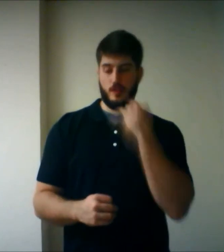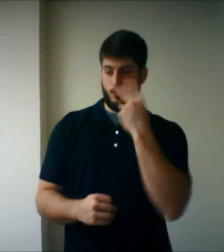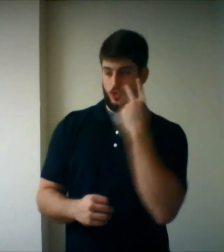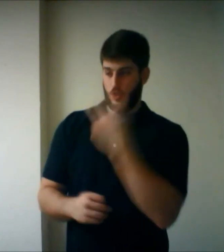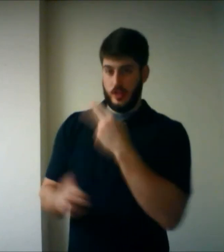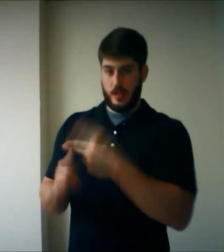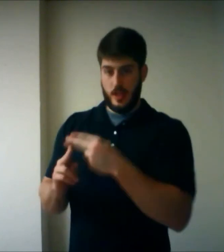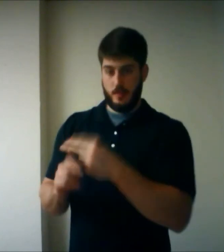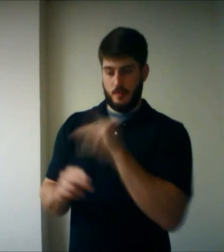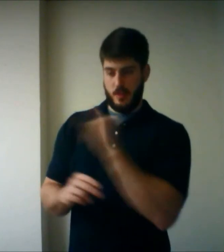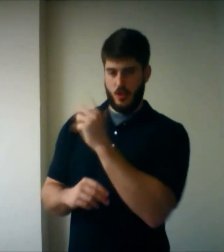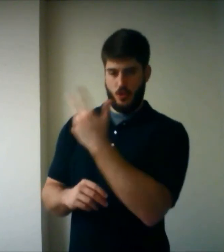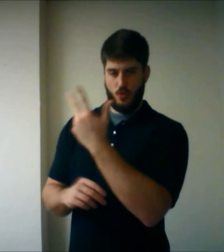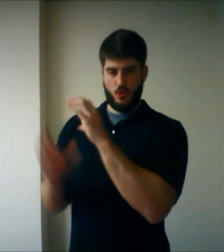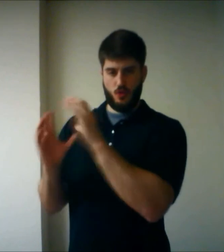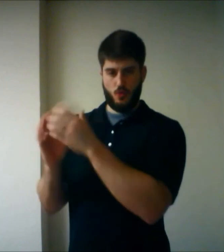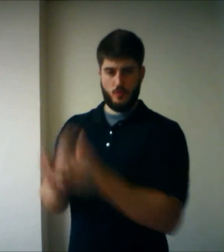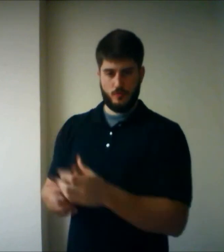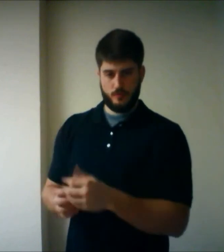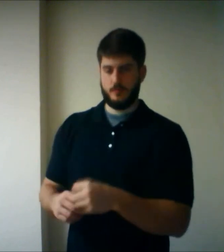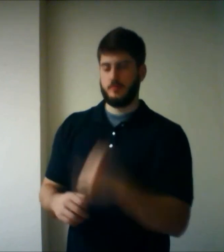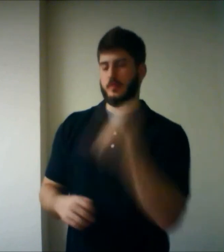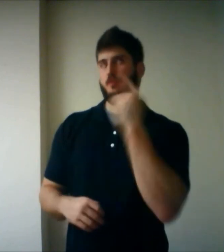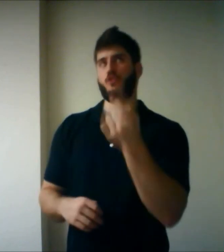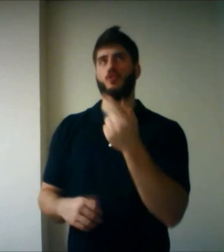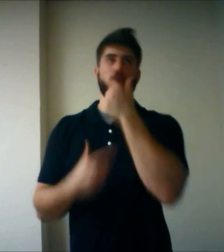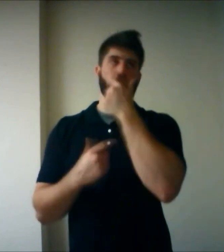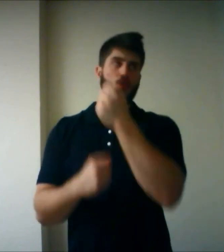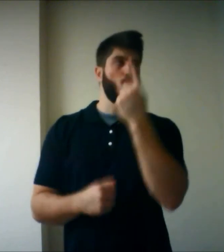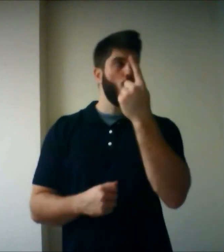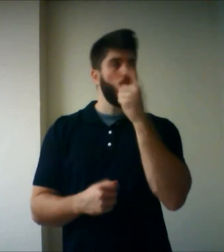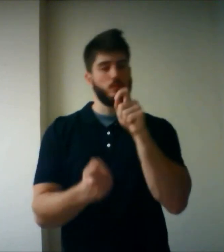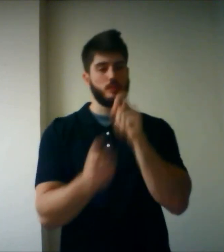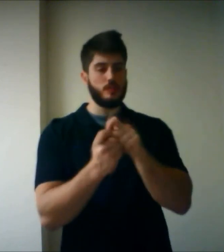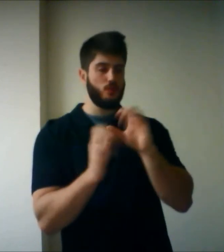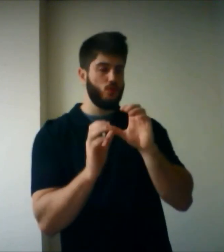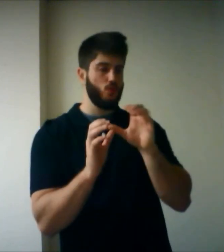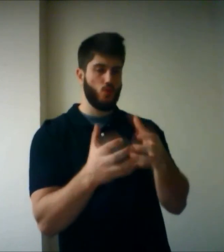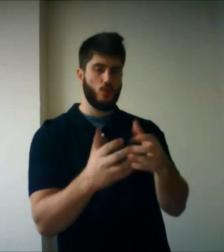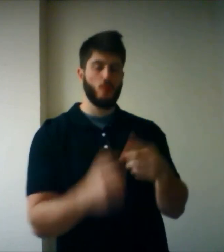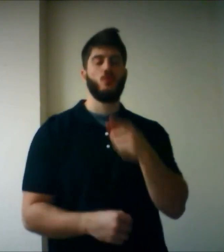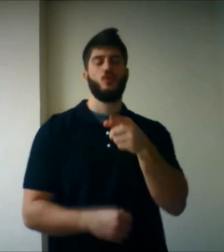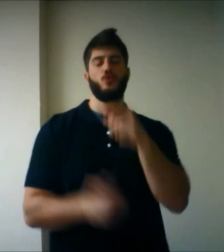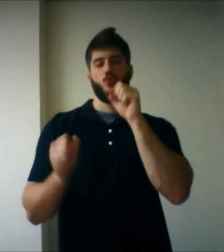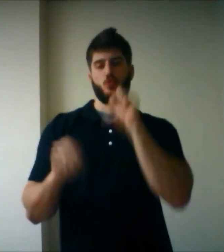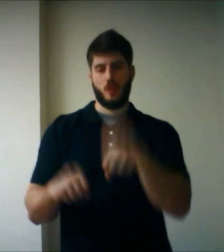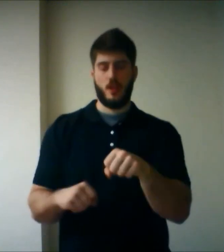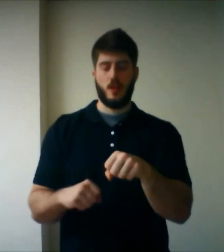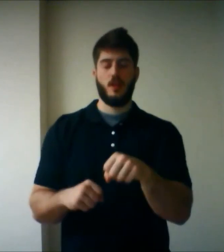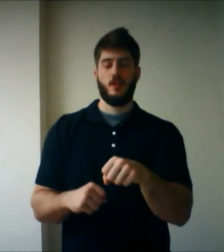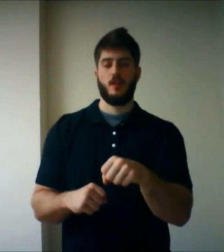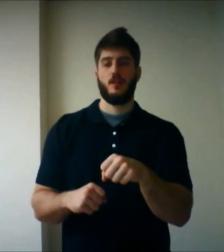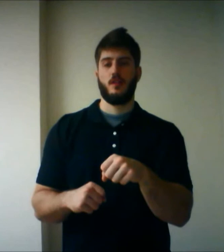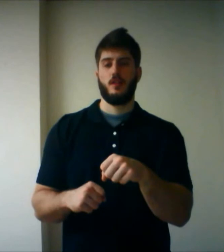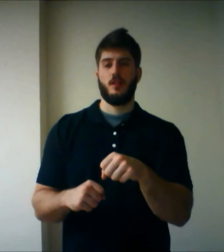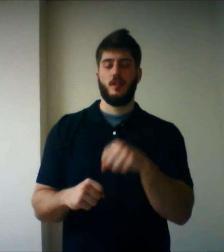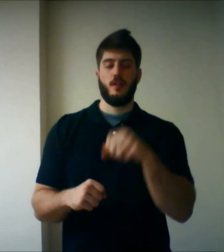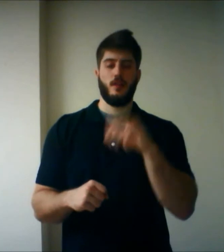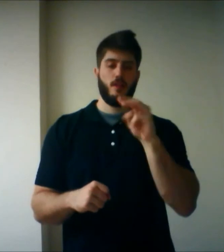if you're particularly interested in a particular company or a particular group, you can actually minimize any of the groups by